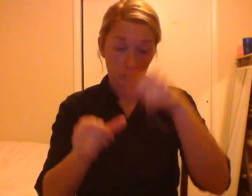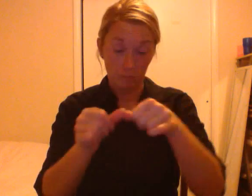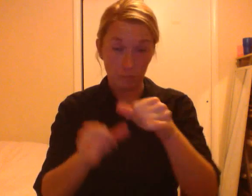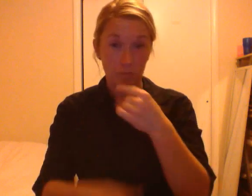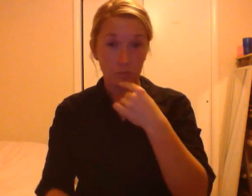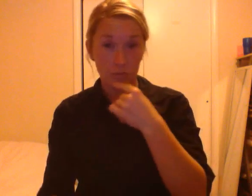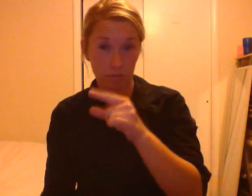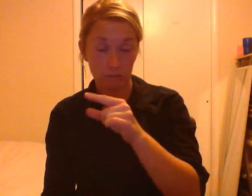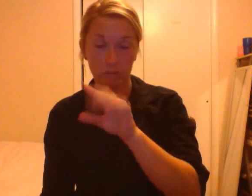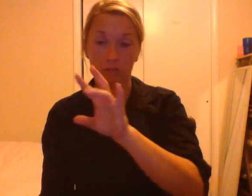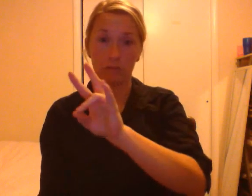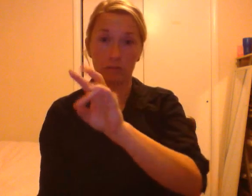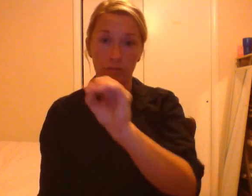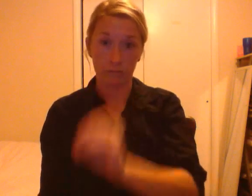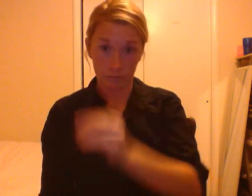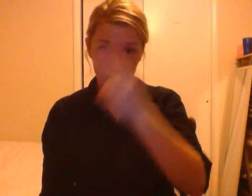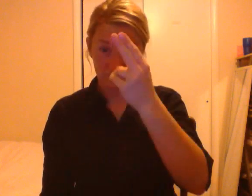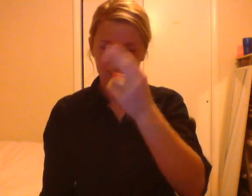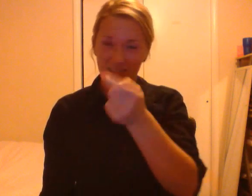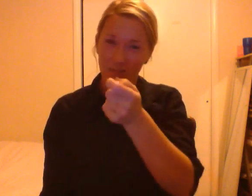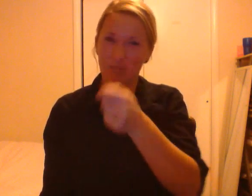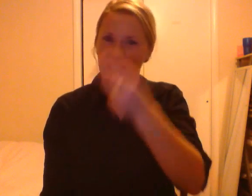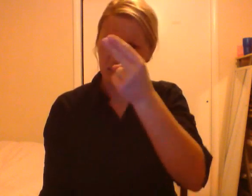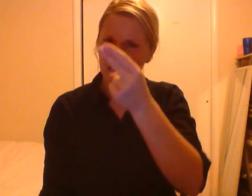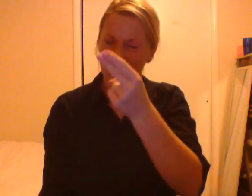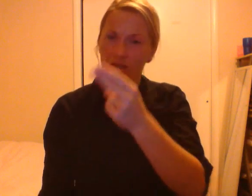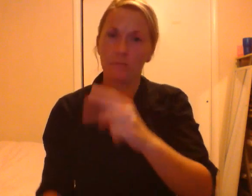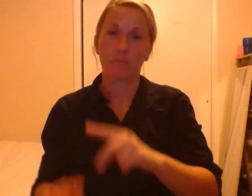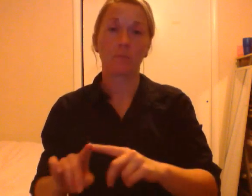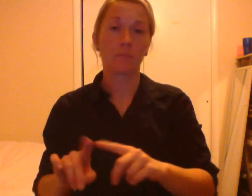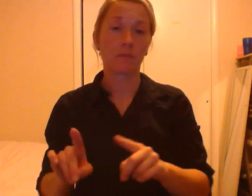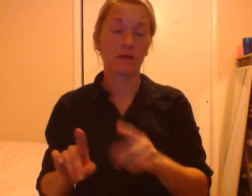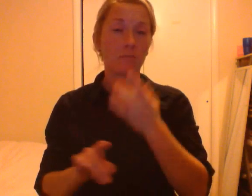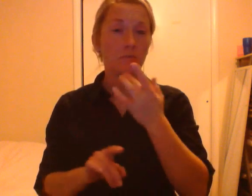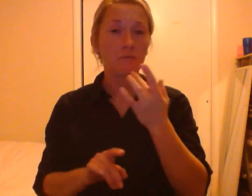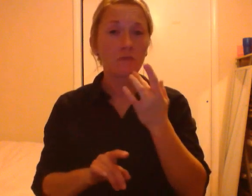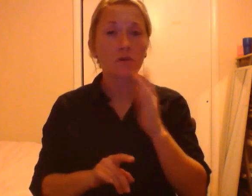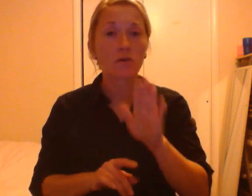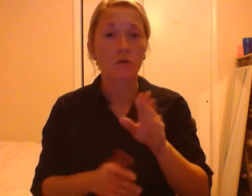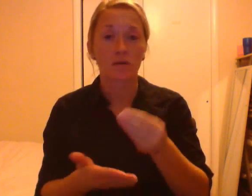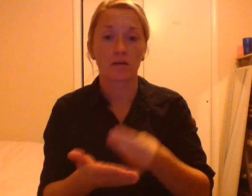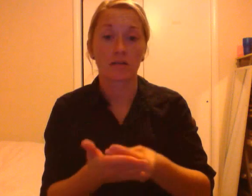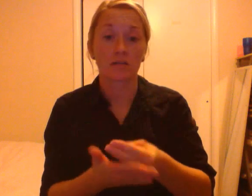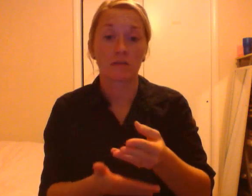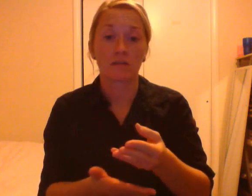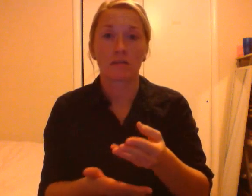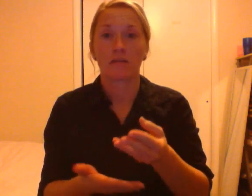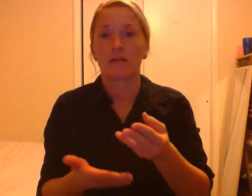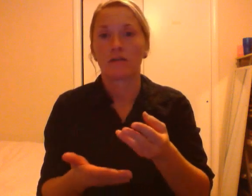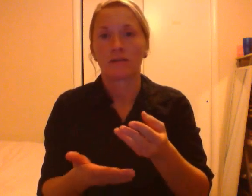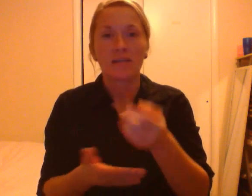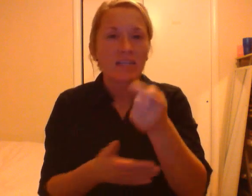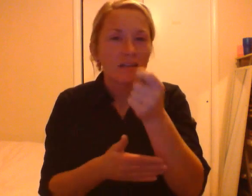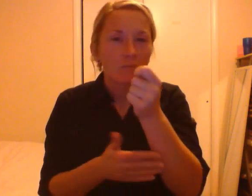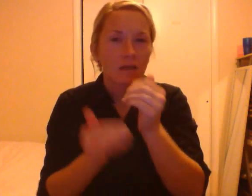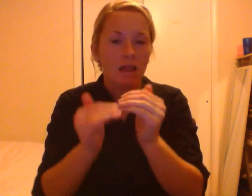high side. Now, I would rather that your expenses end up being a little bit less than a little bit more.